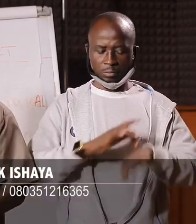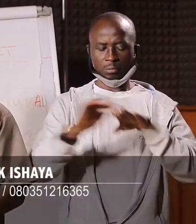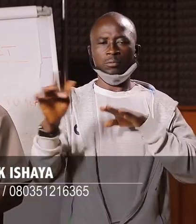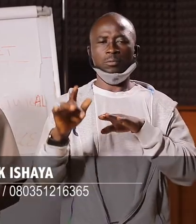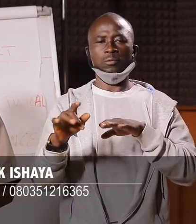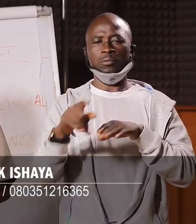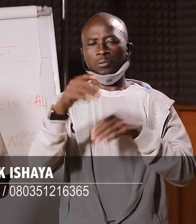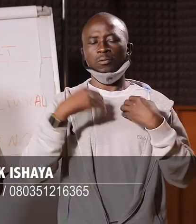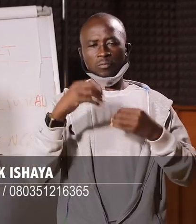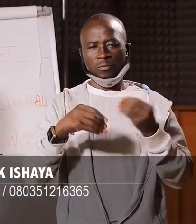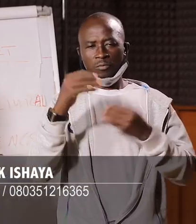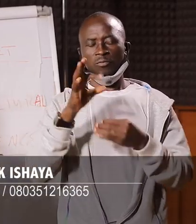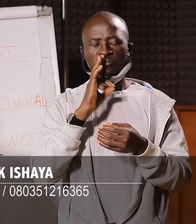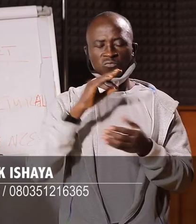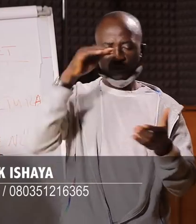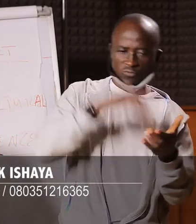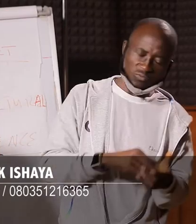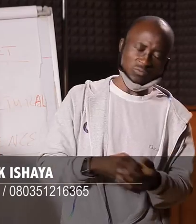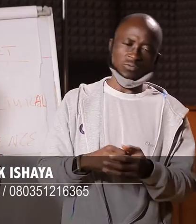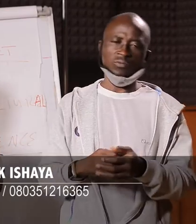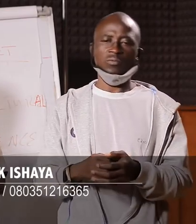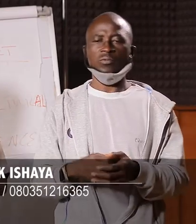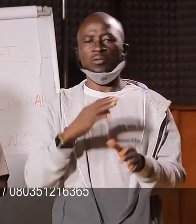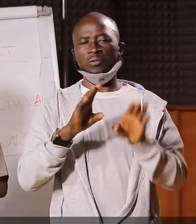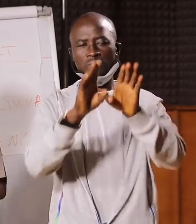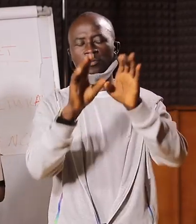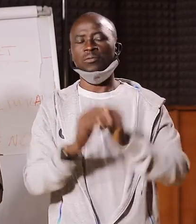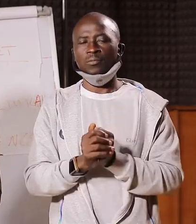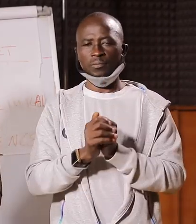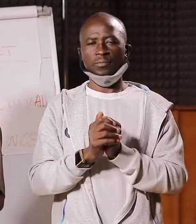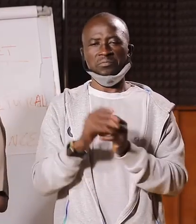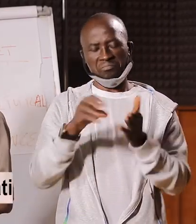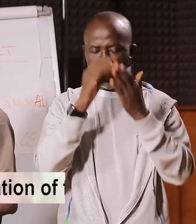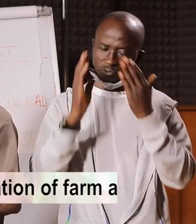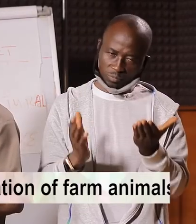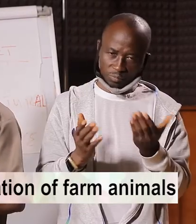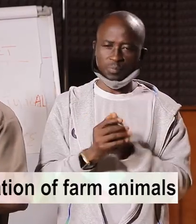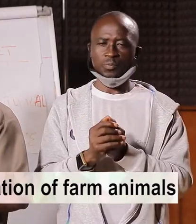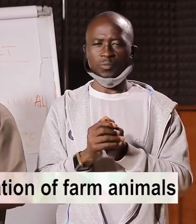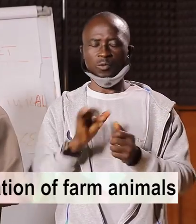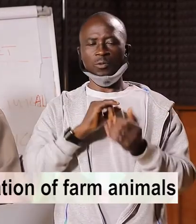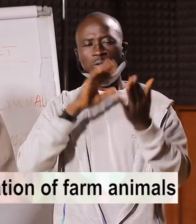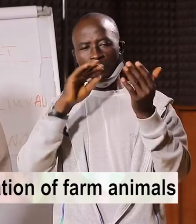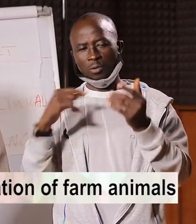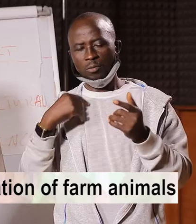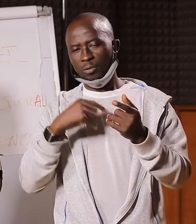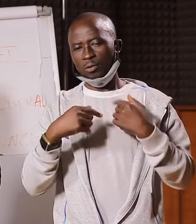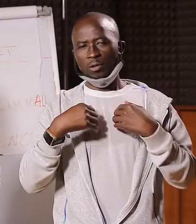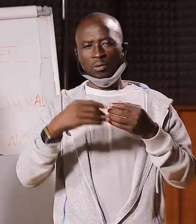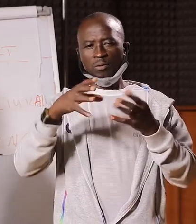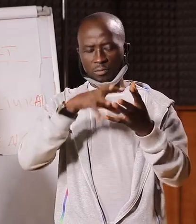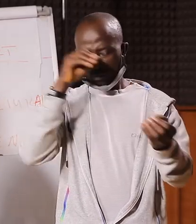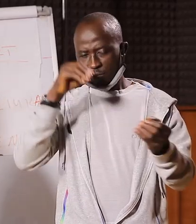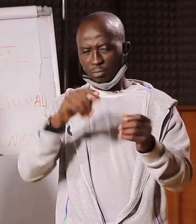be refilled and start eating, and the process continues. My dear students, I hope we have learned